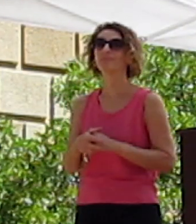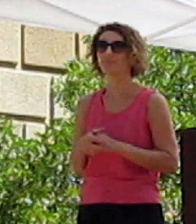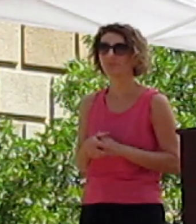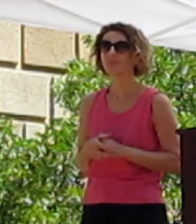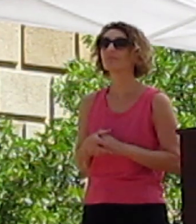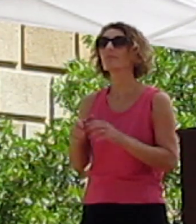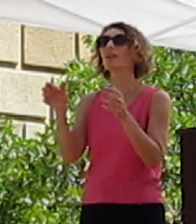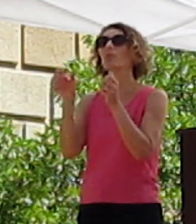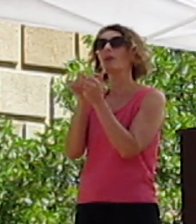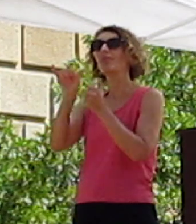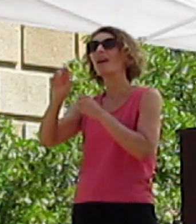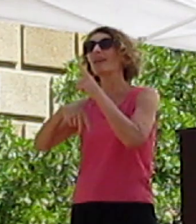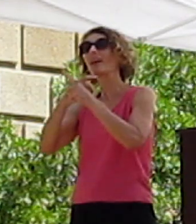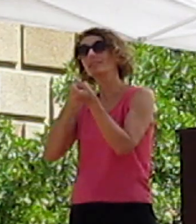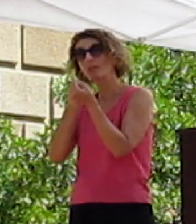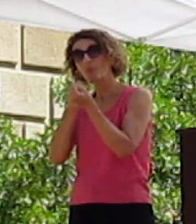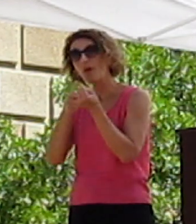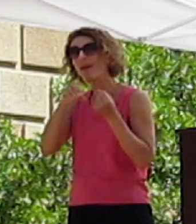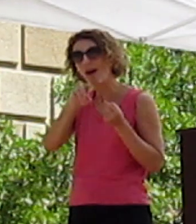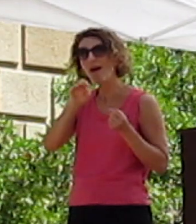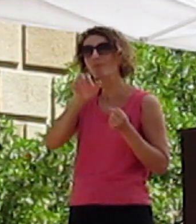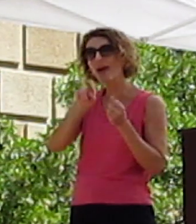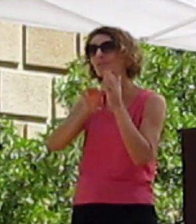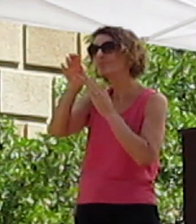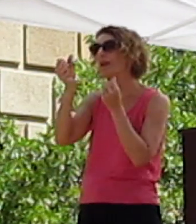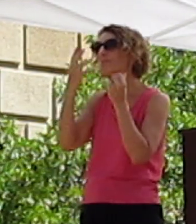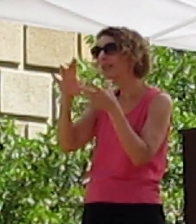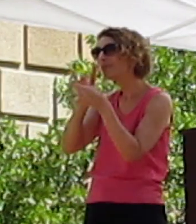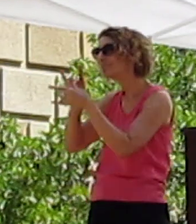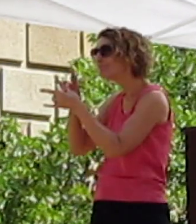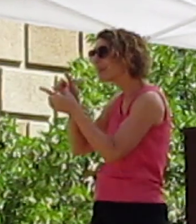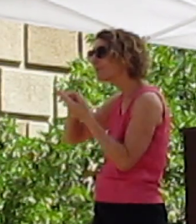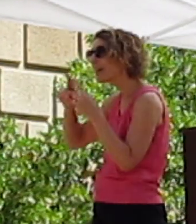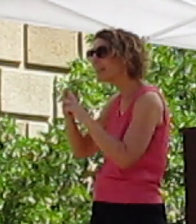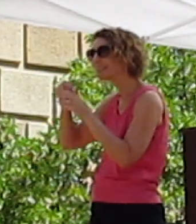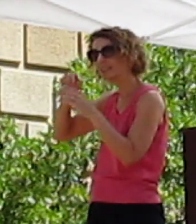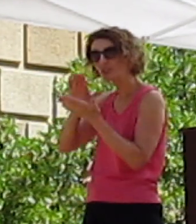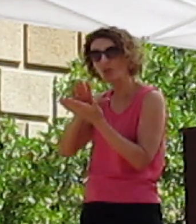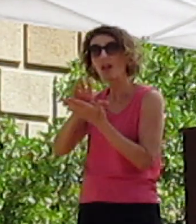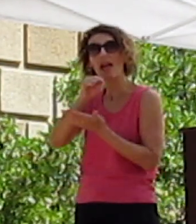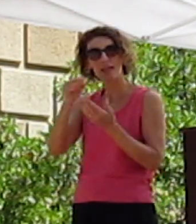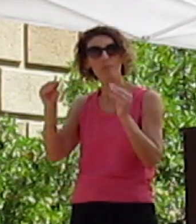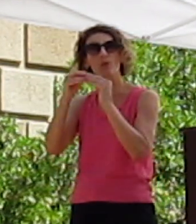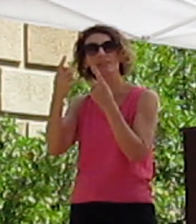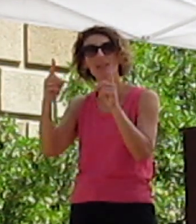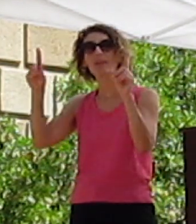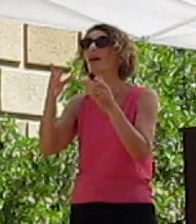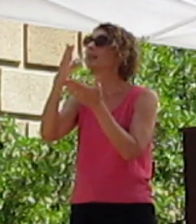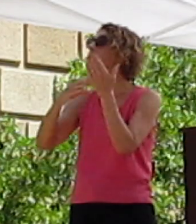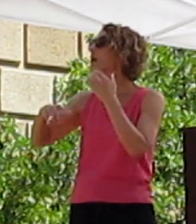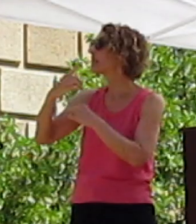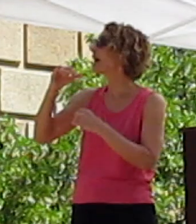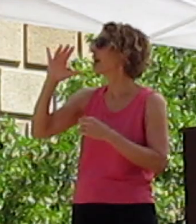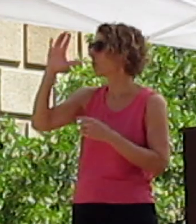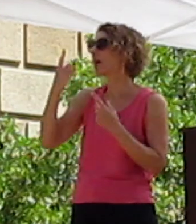With these supports, Matt has developed many friendships at school and is being more successful, and someday this will be important for